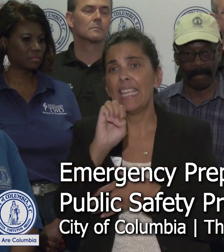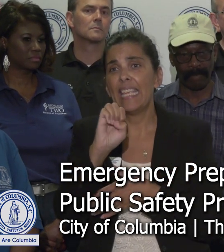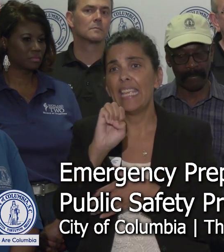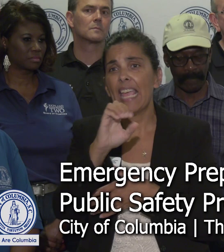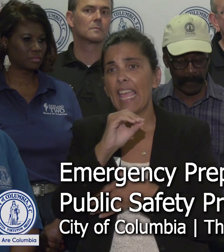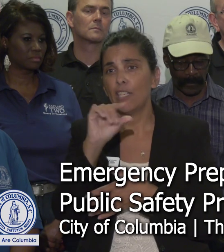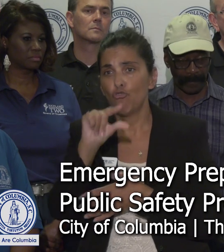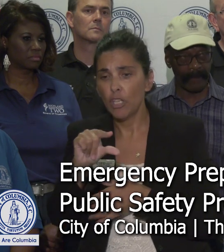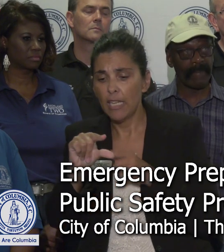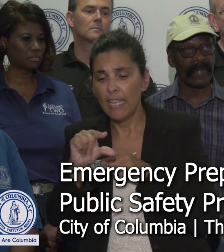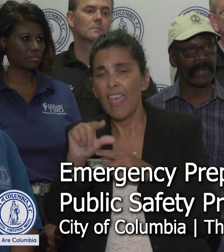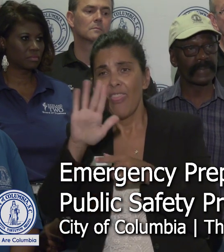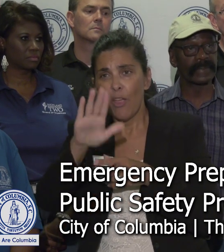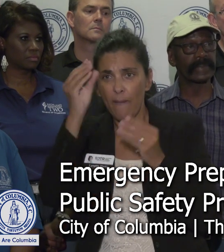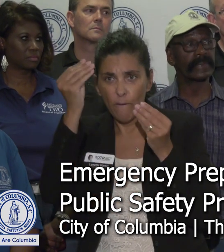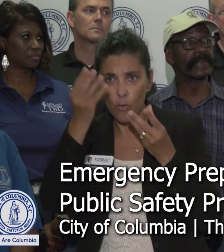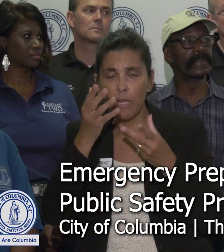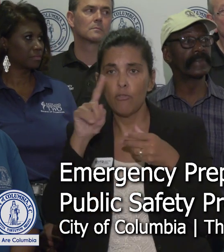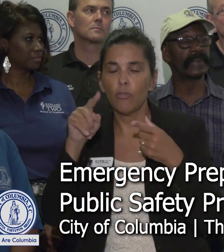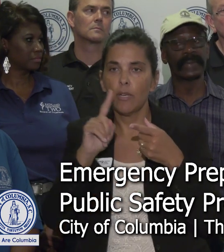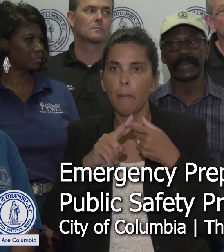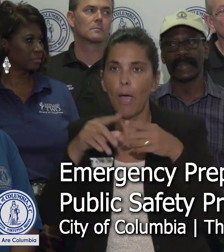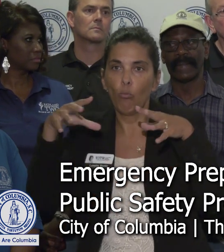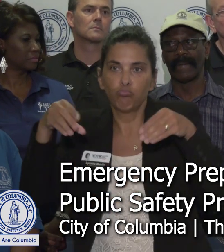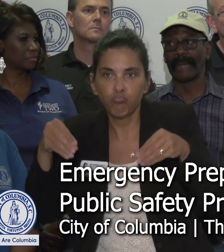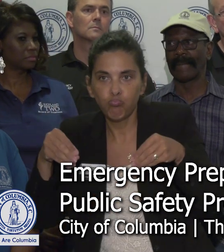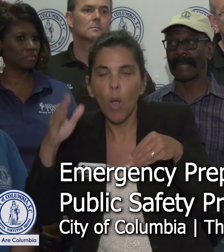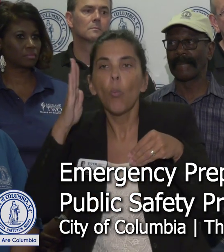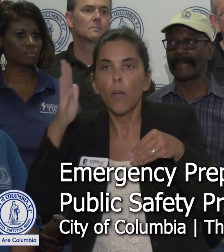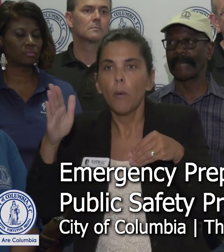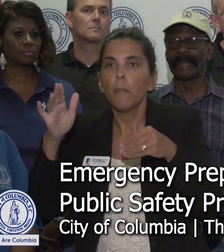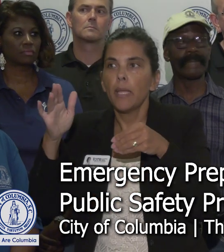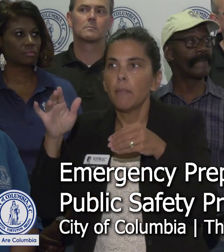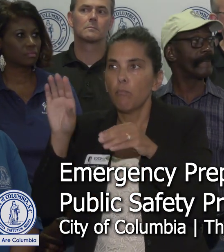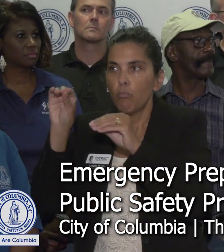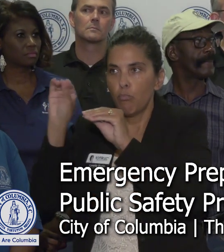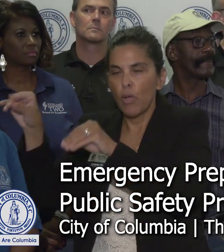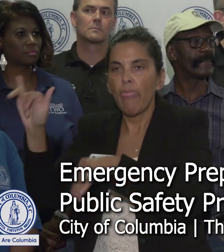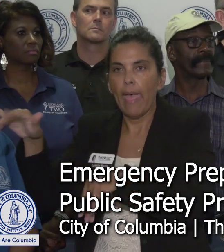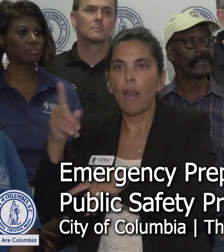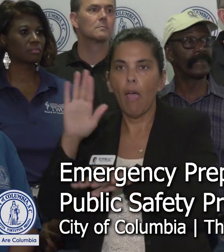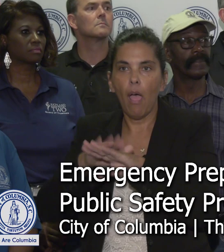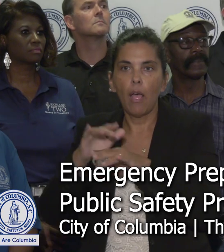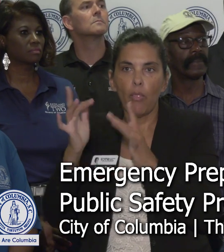information about outages, we'll be posting that widely as well. Trina.